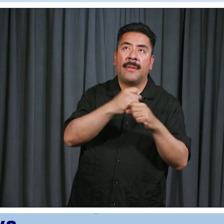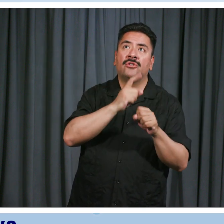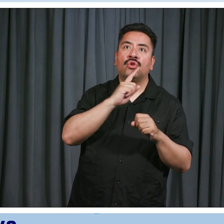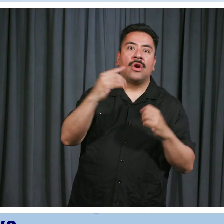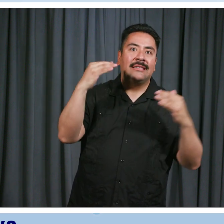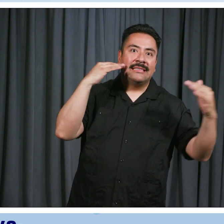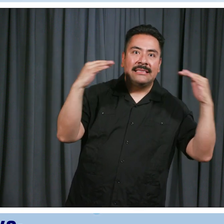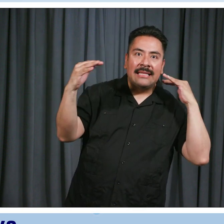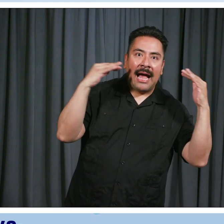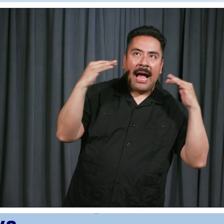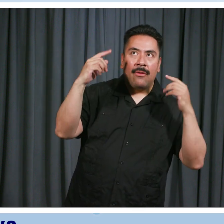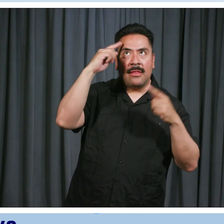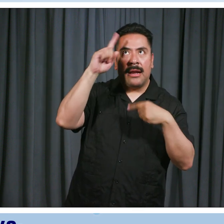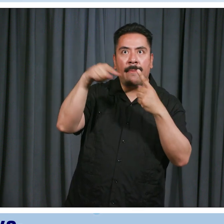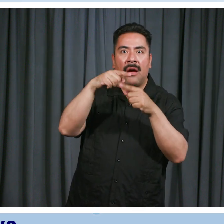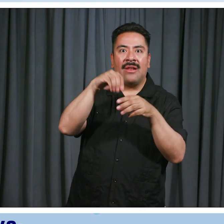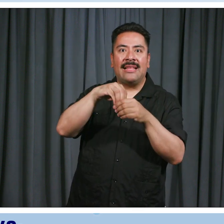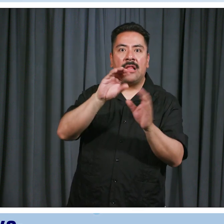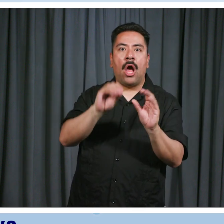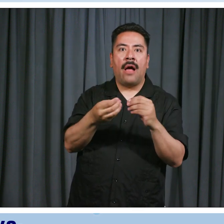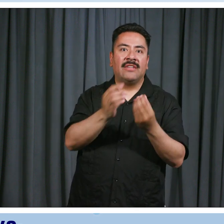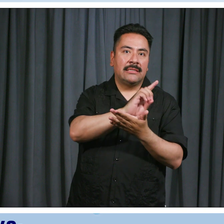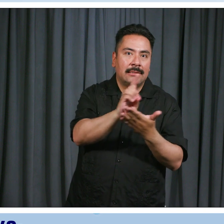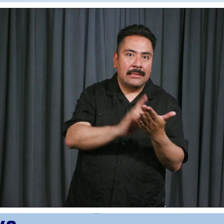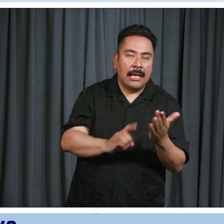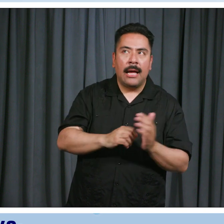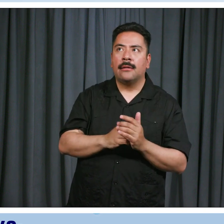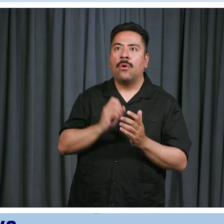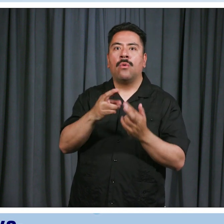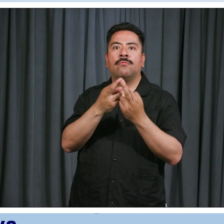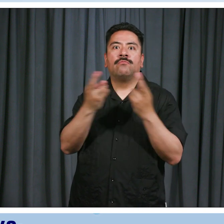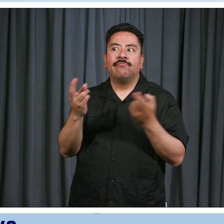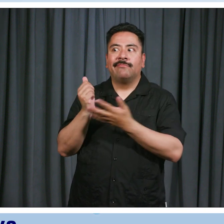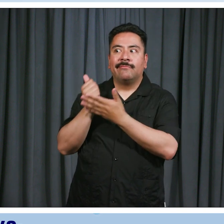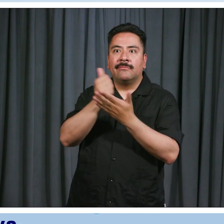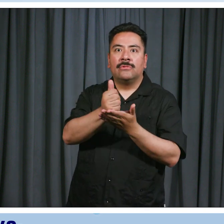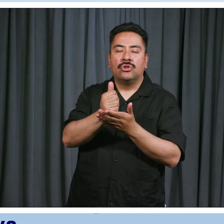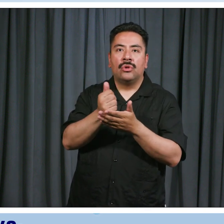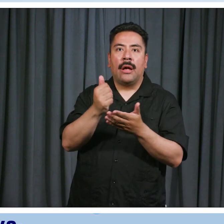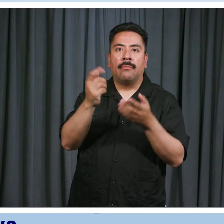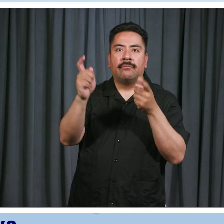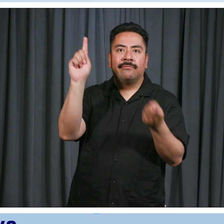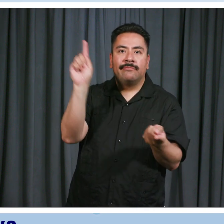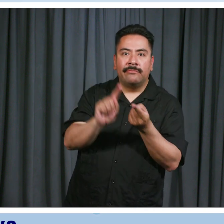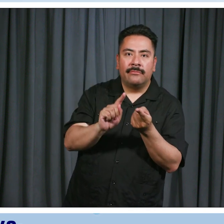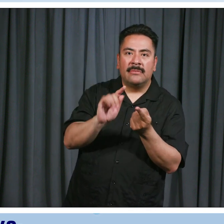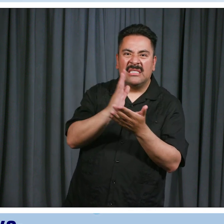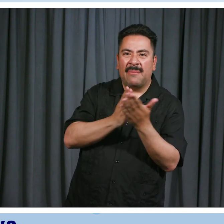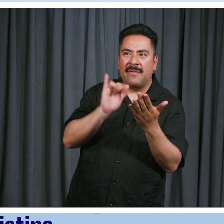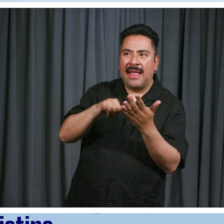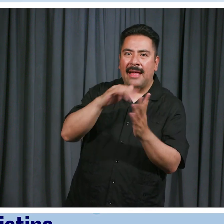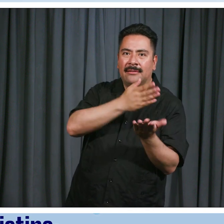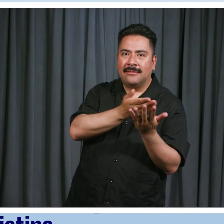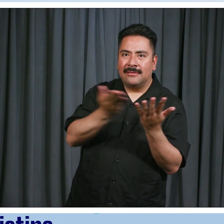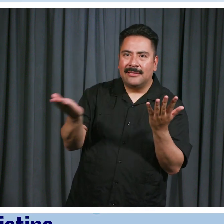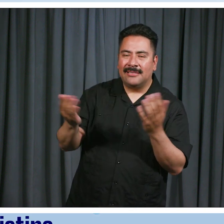the design of an office, or that there's resources brought in to help to mitigate some of that. Sure.